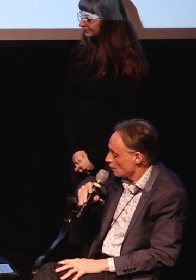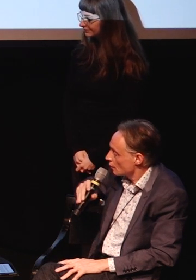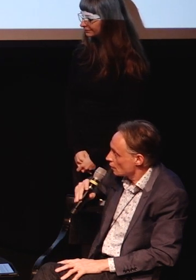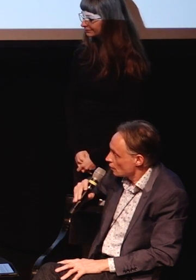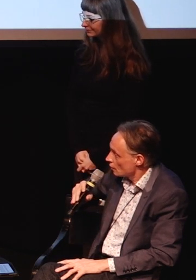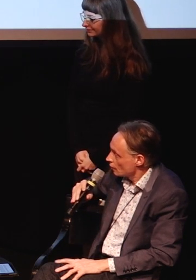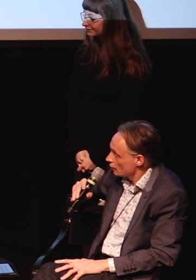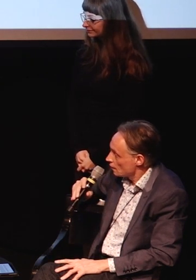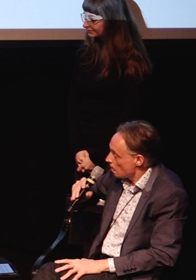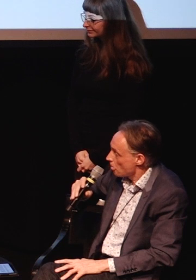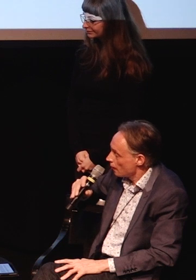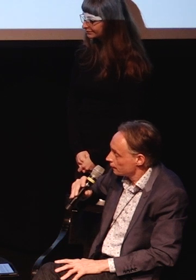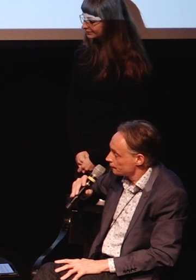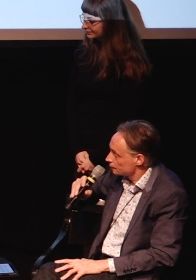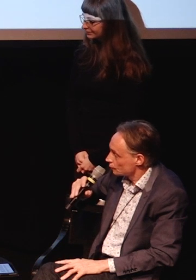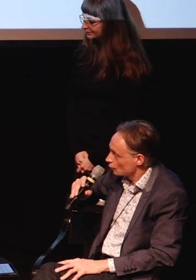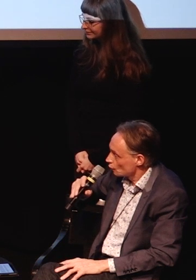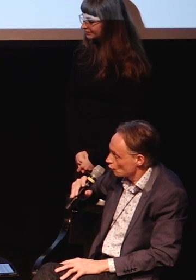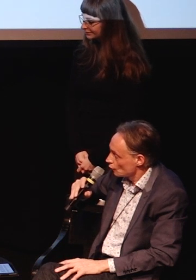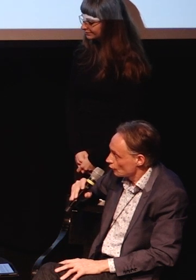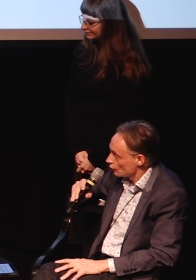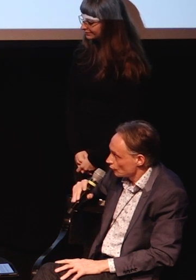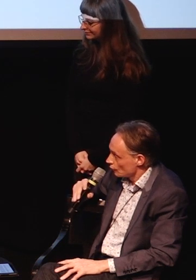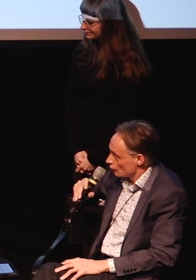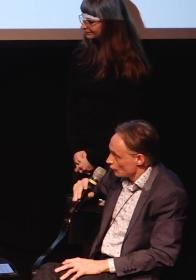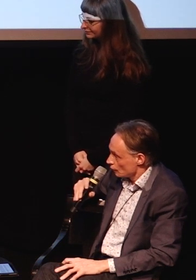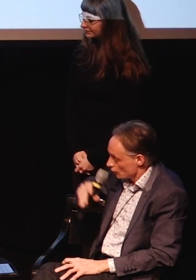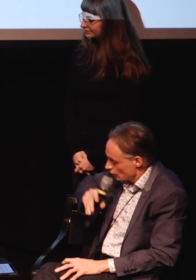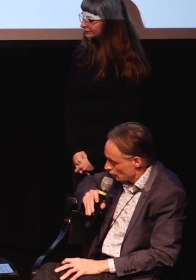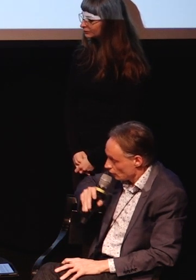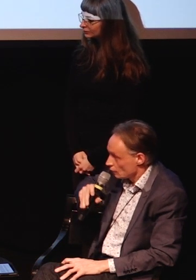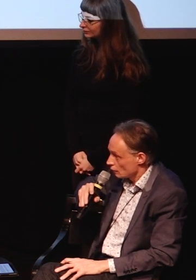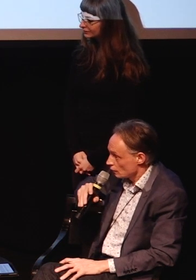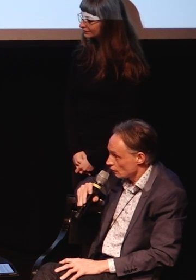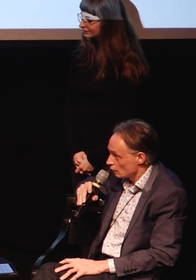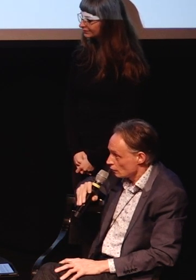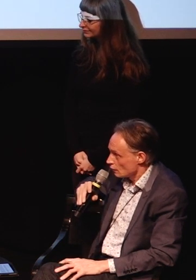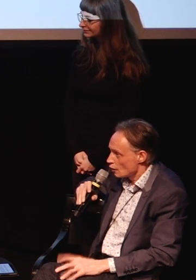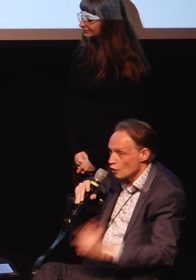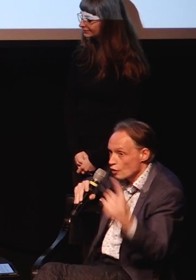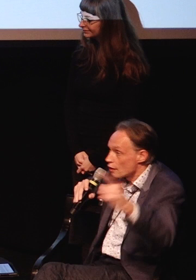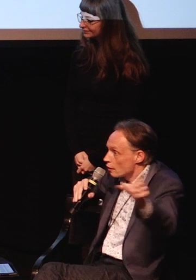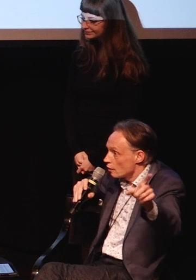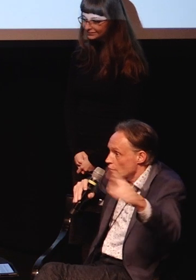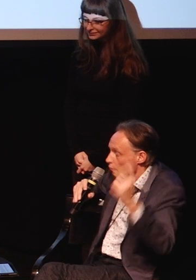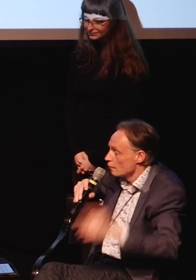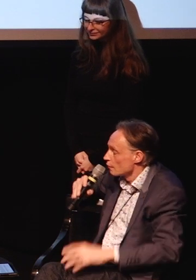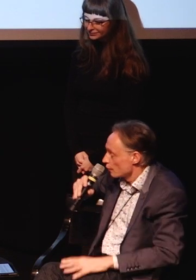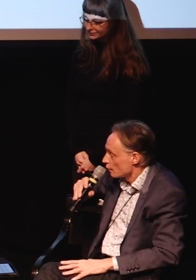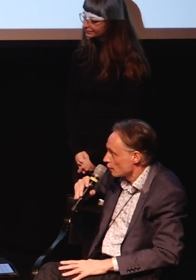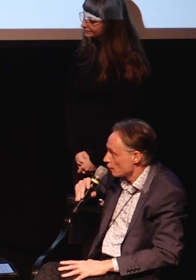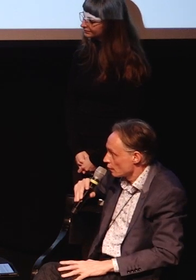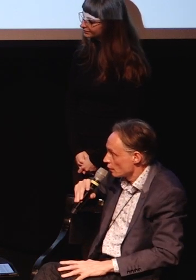before this, and I feel very lucky that I've gotten to have a chance to perform. But all of them had